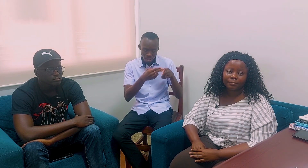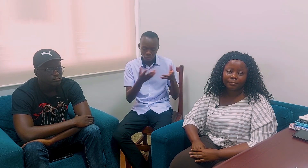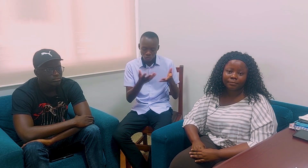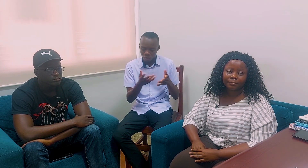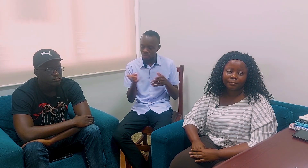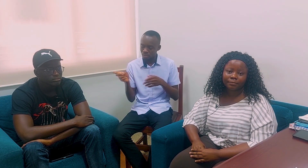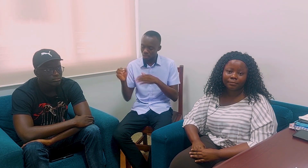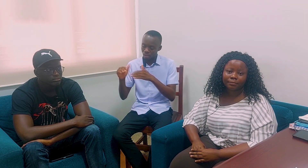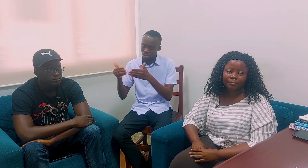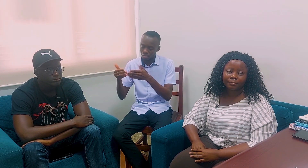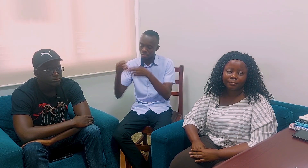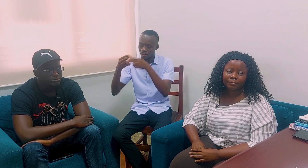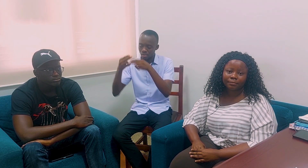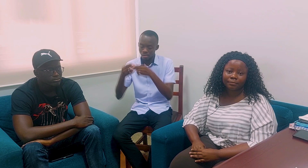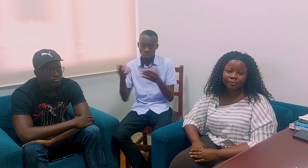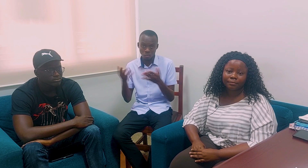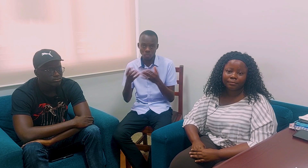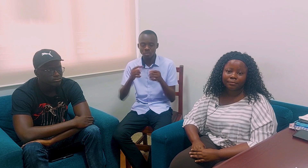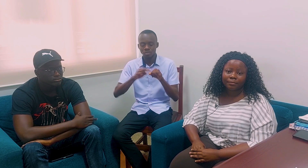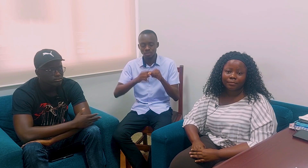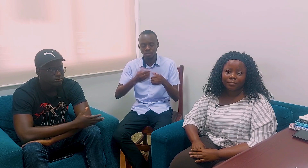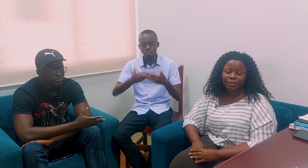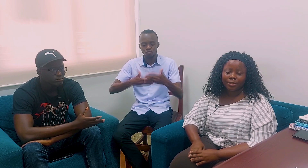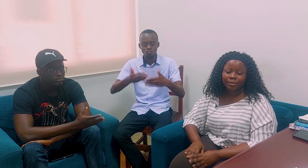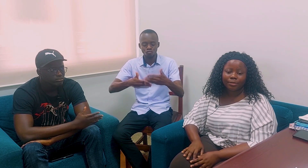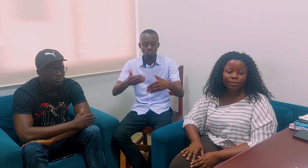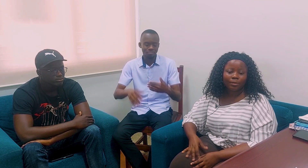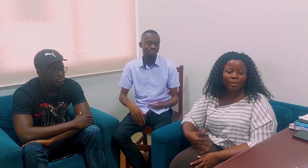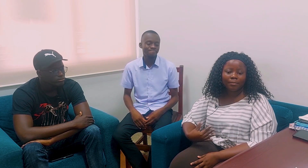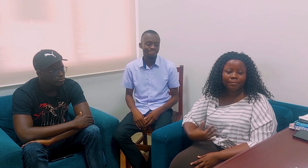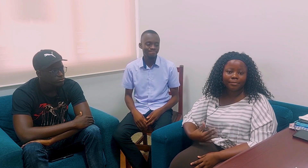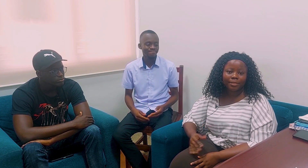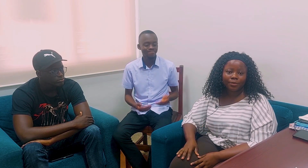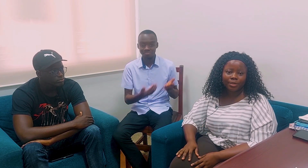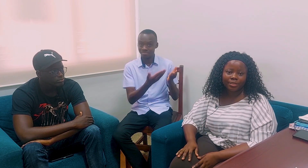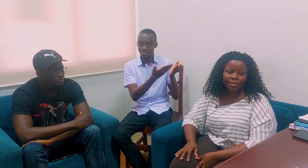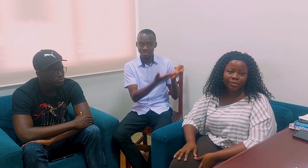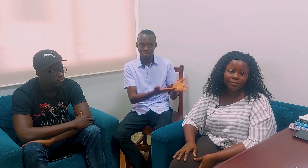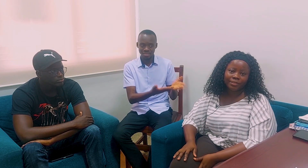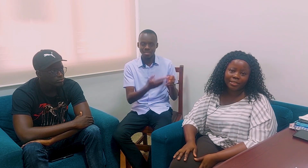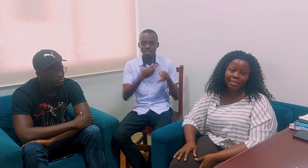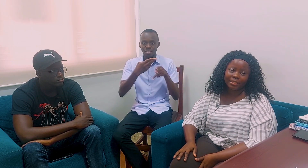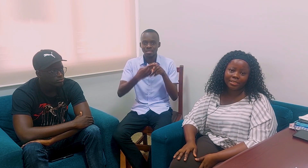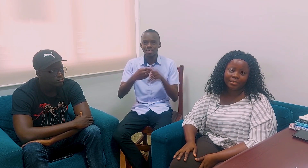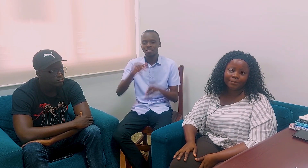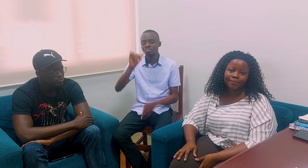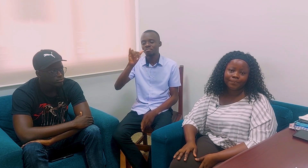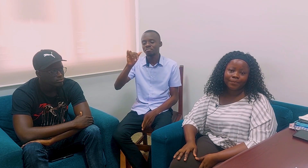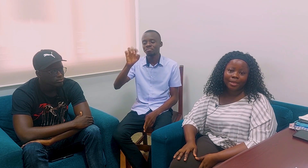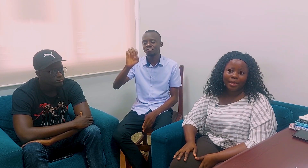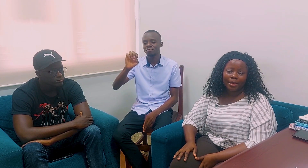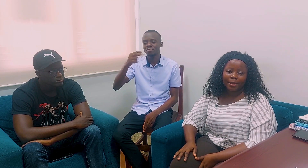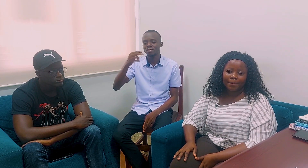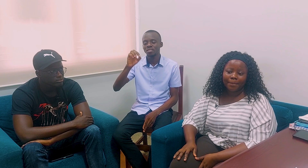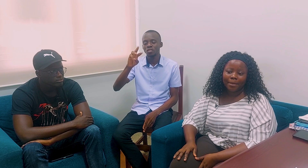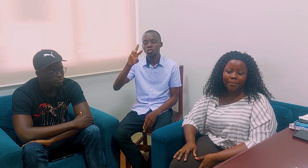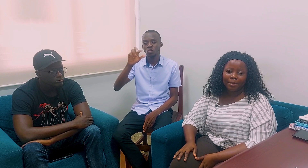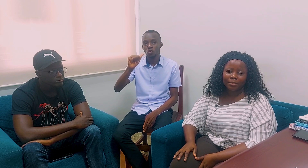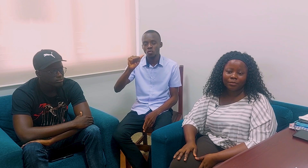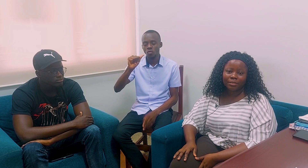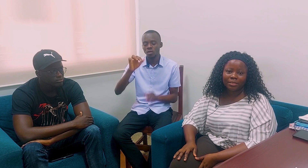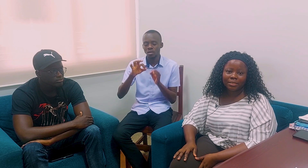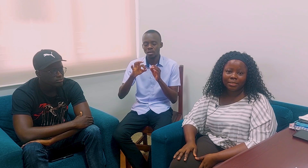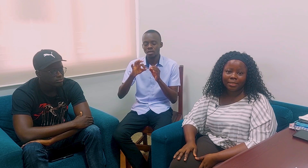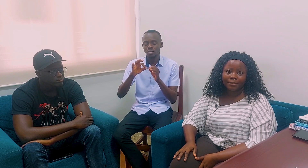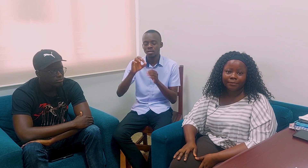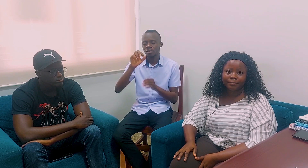then we can start the conversation from there. Okay, so I'm Yehon Shadu Figezi. I'm part